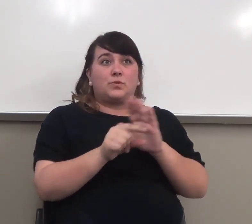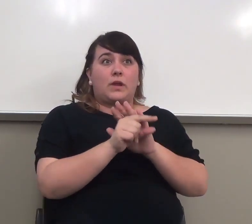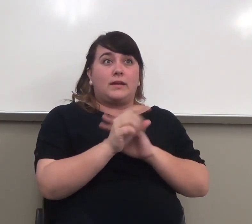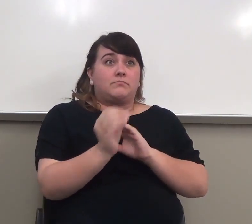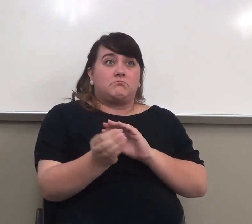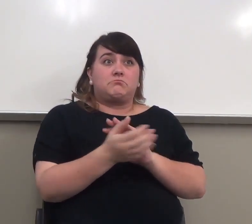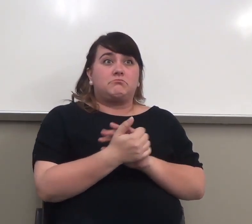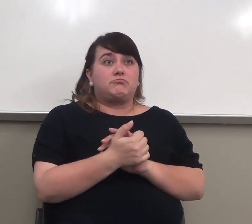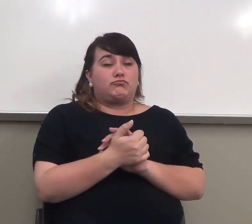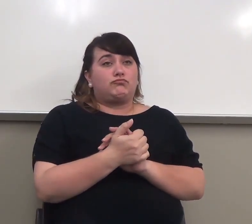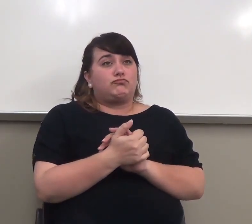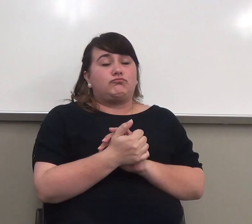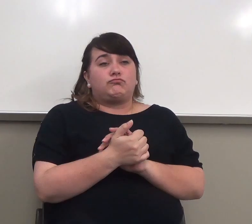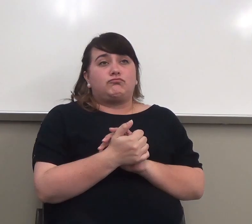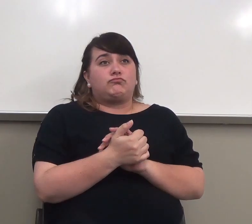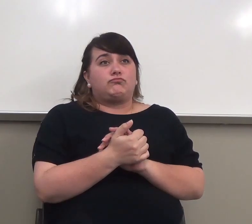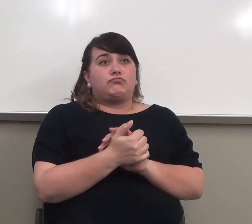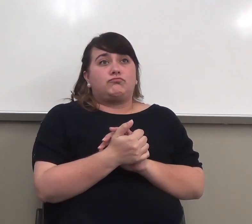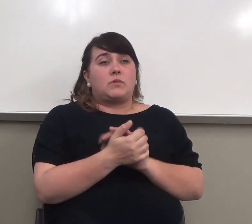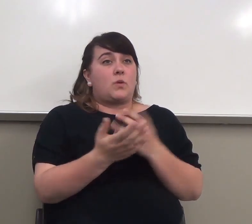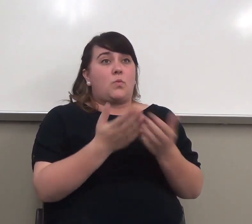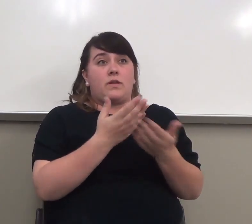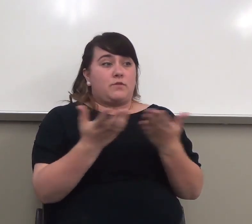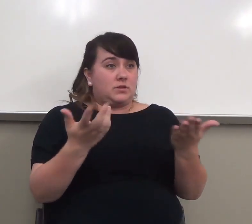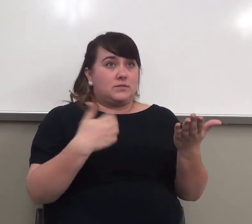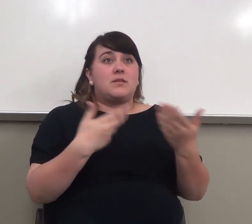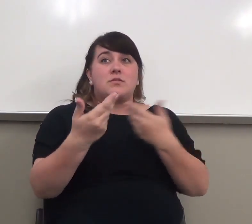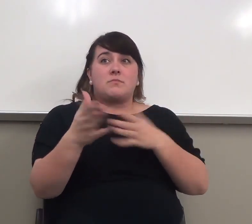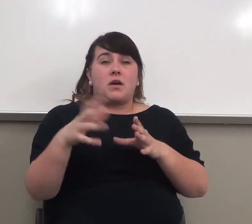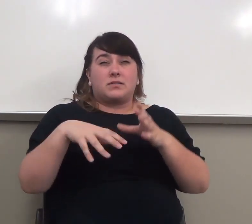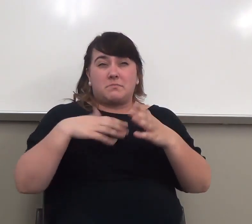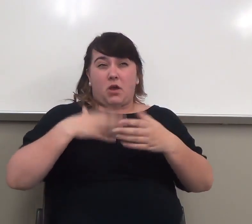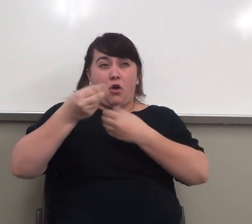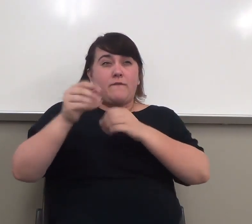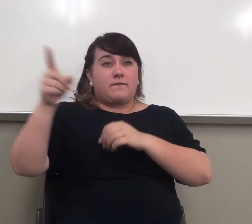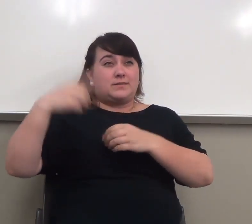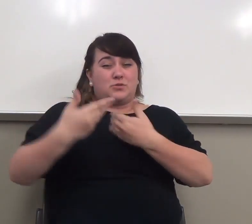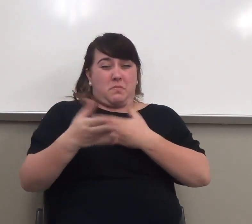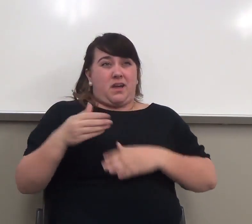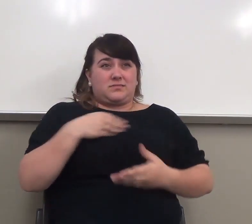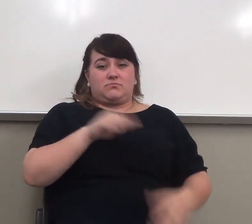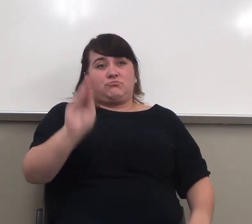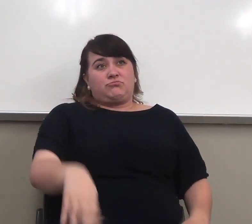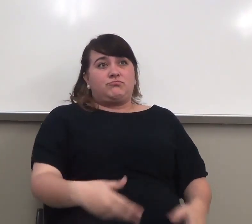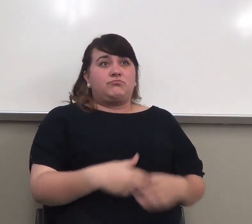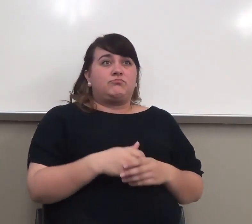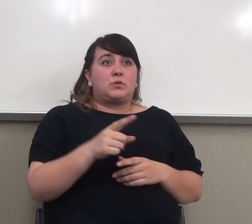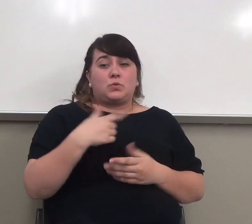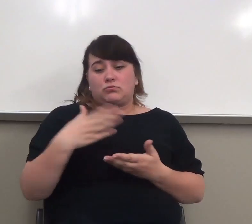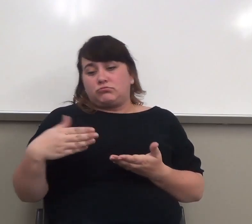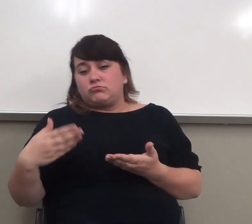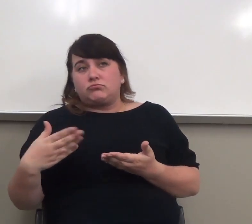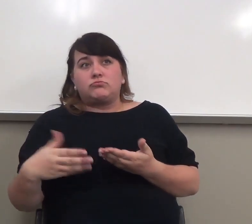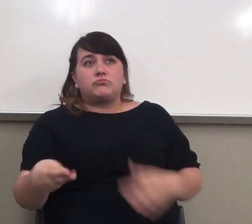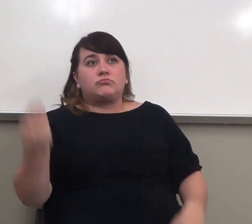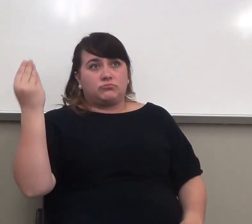I just don't have time to do that anymore. So my new rule is if there's not a name on the